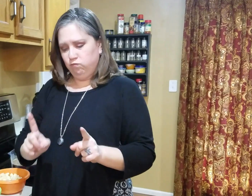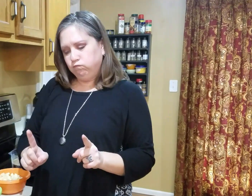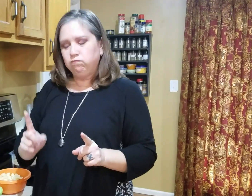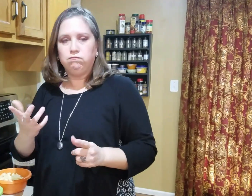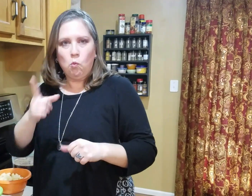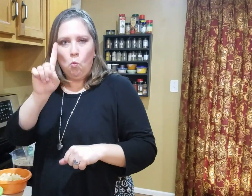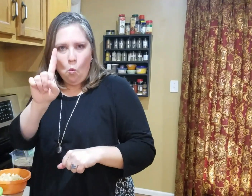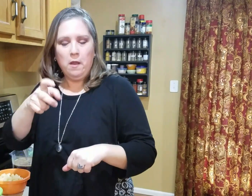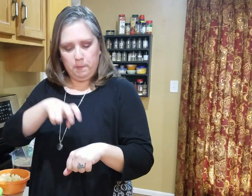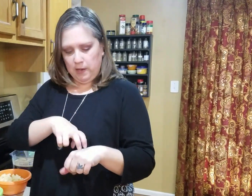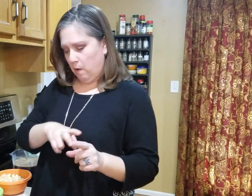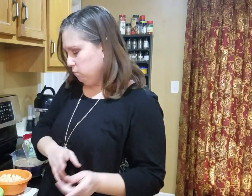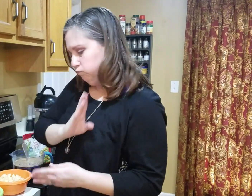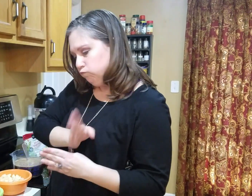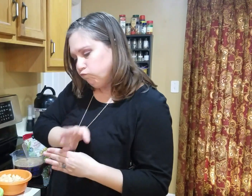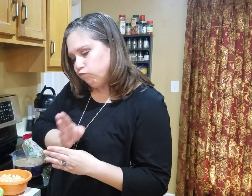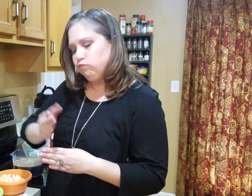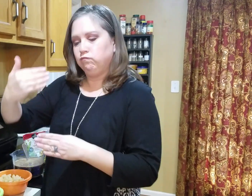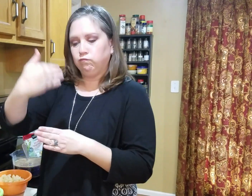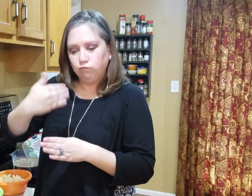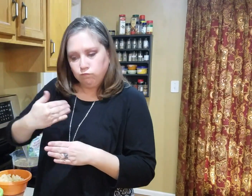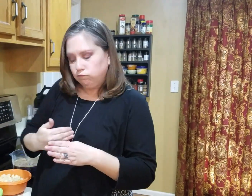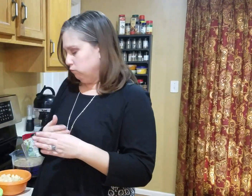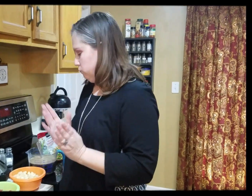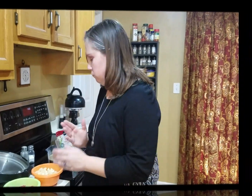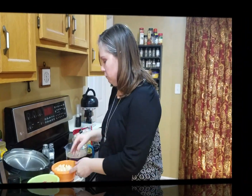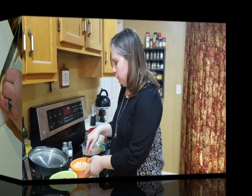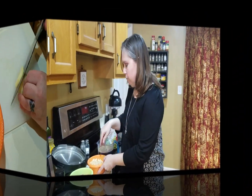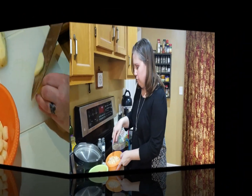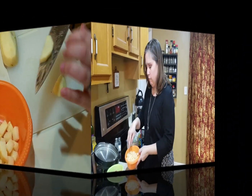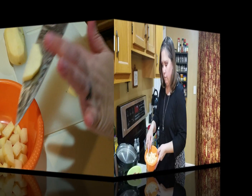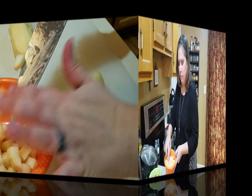and I used one medium potato and diced it up as well.